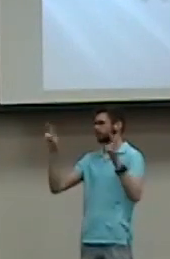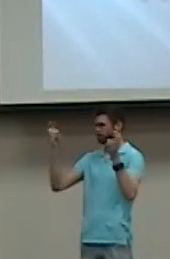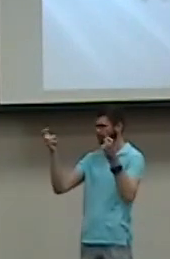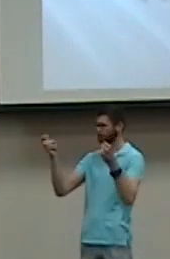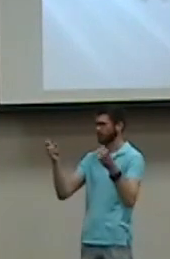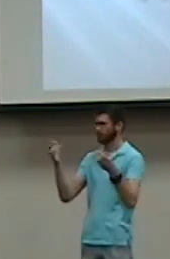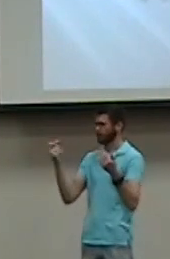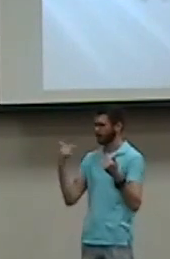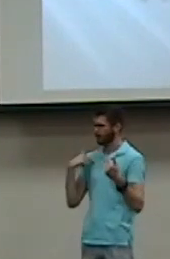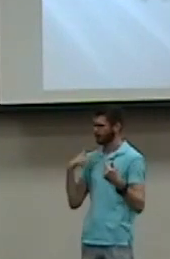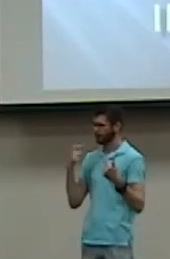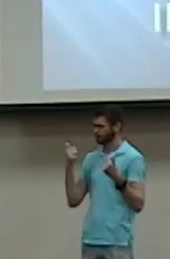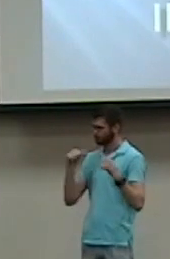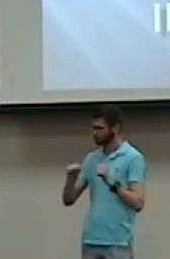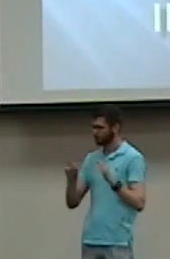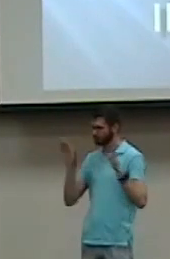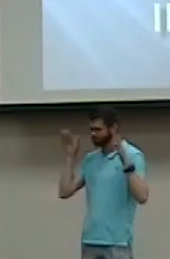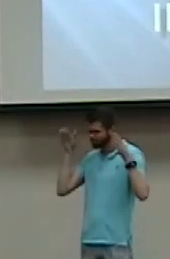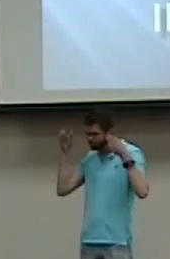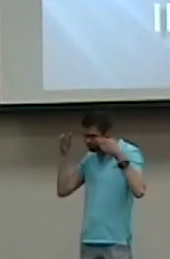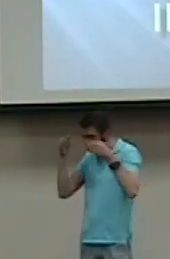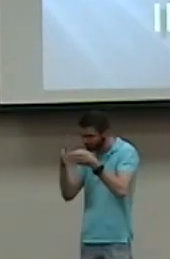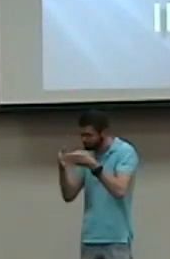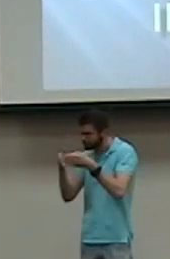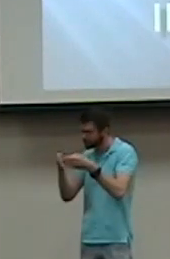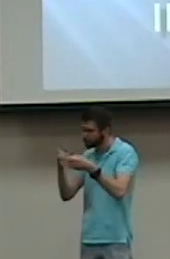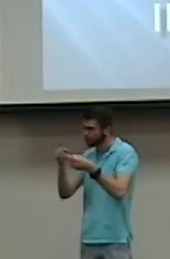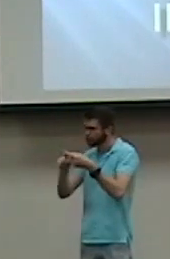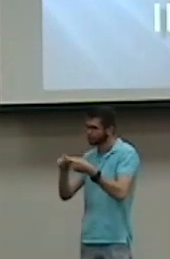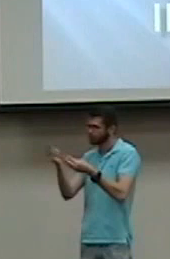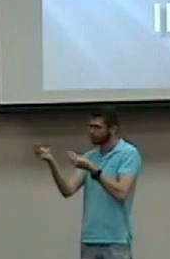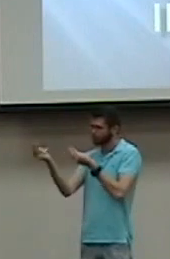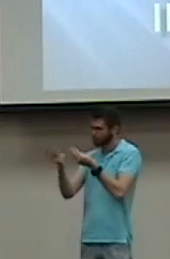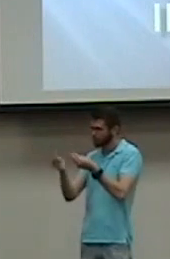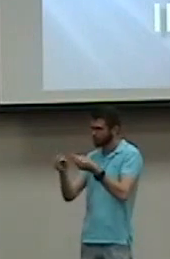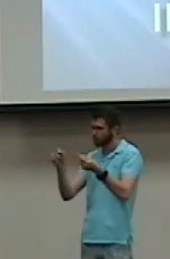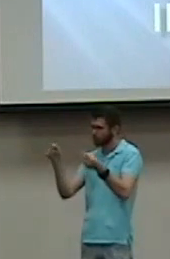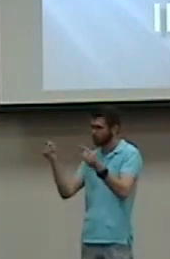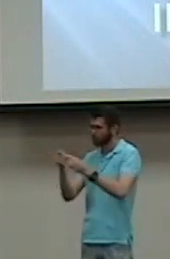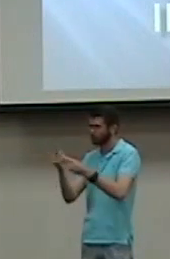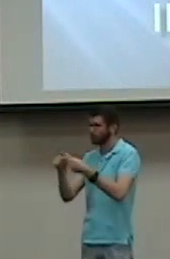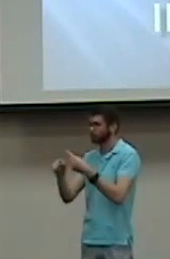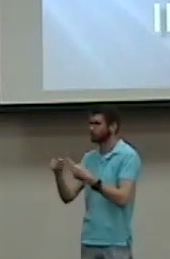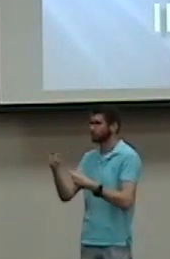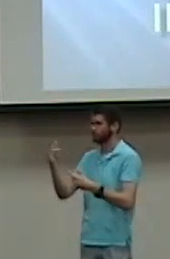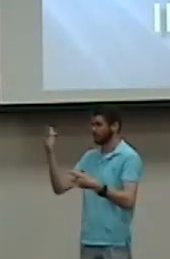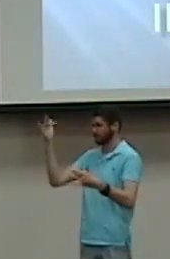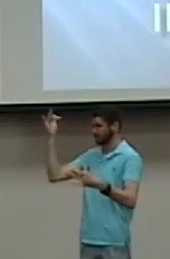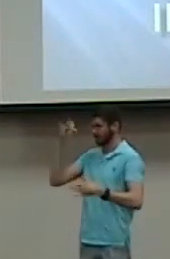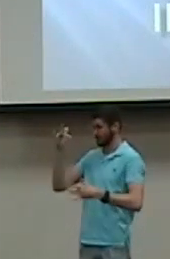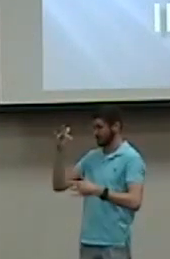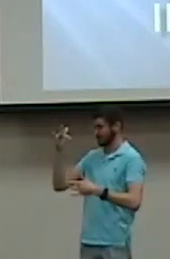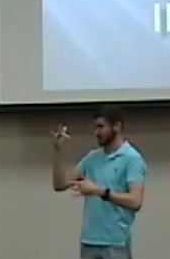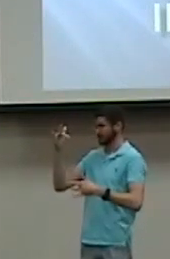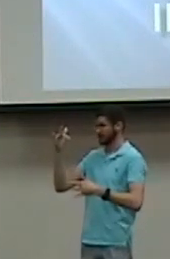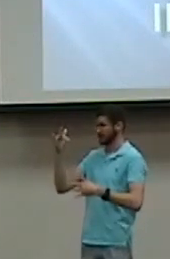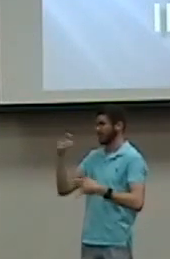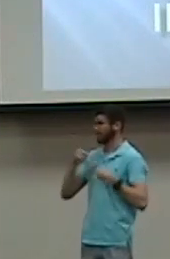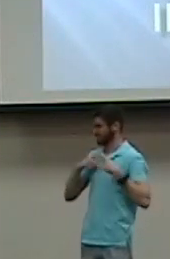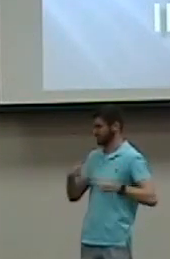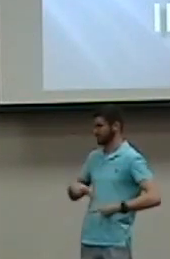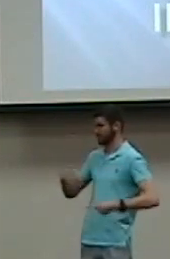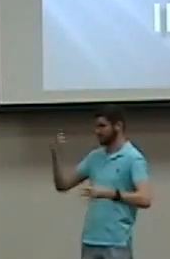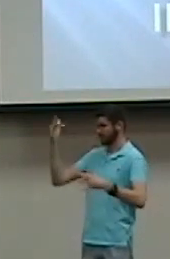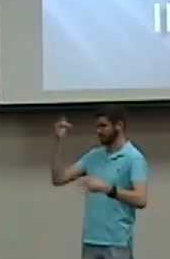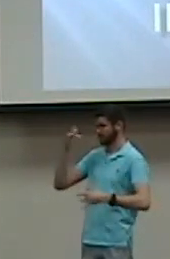topic down to ministering to the hurting, the chronically ill. because this is something in a group of society that